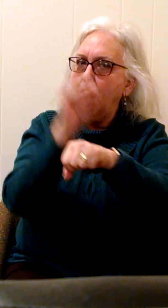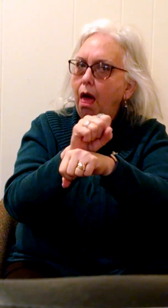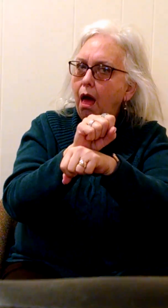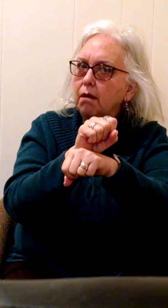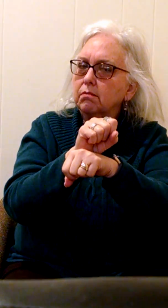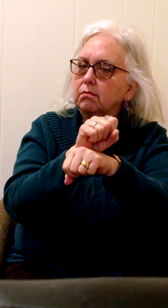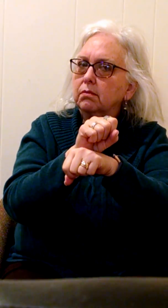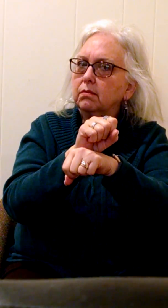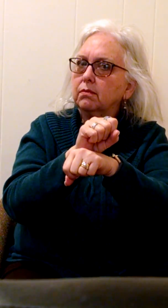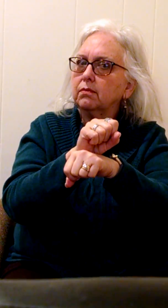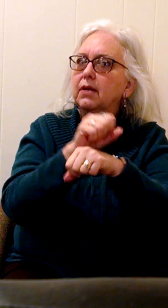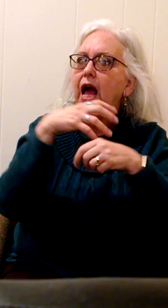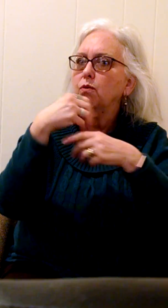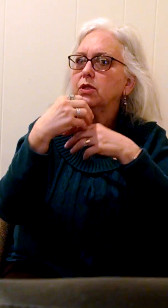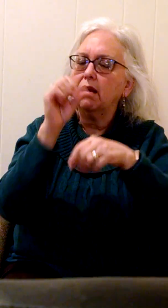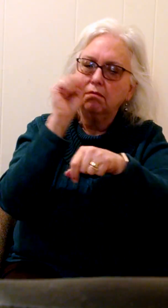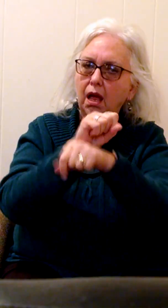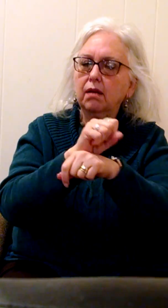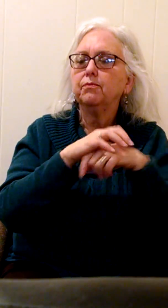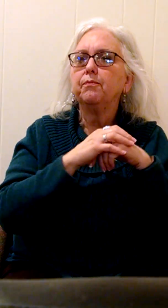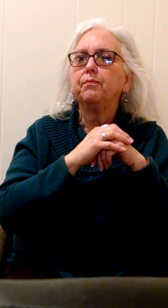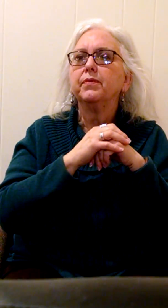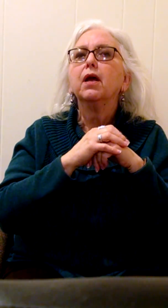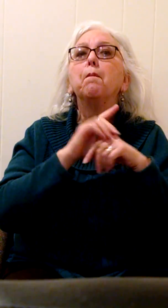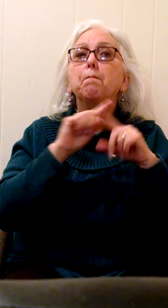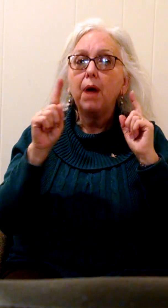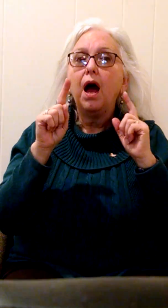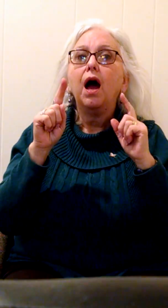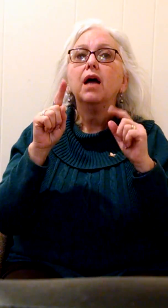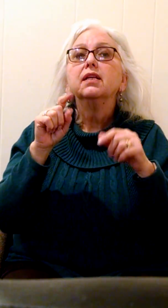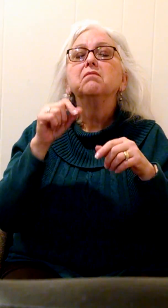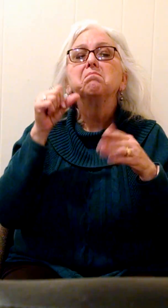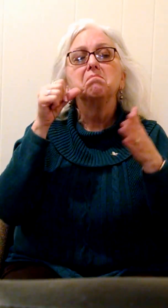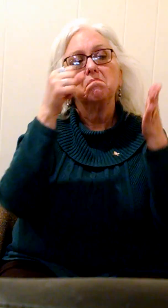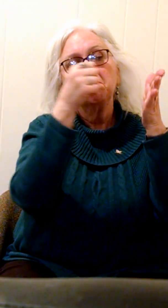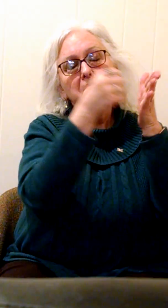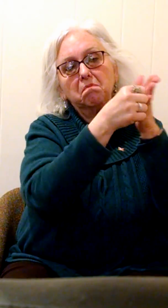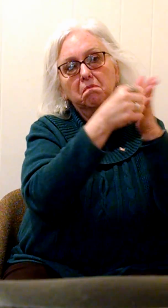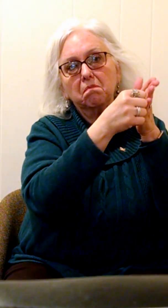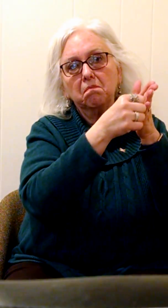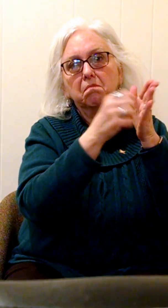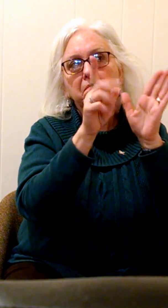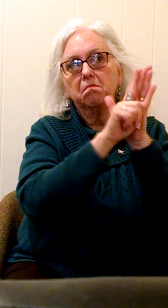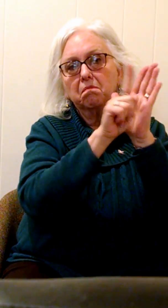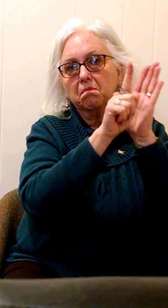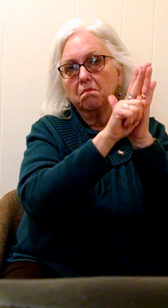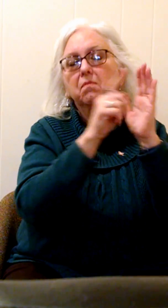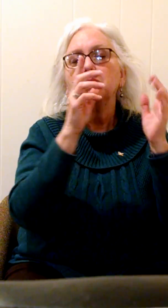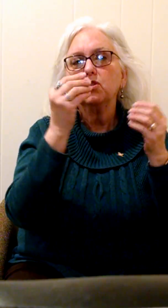outside entrance, but will have a doorbell to ring to gain entry.